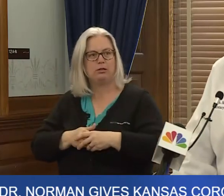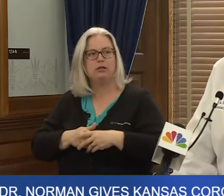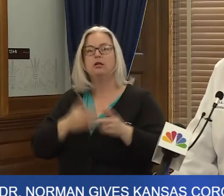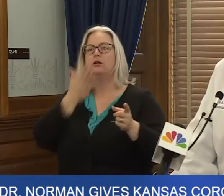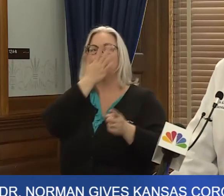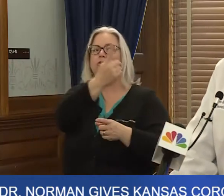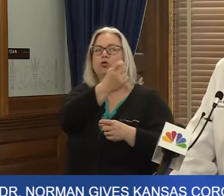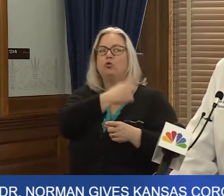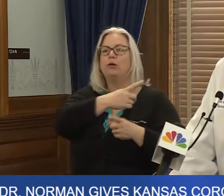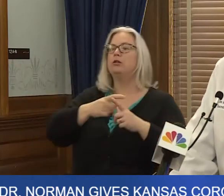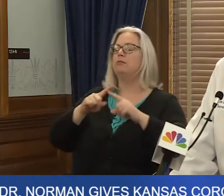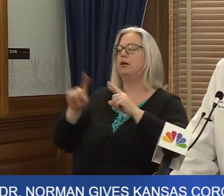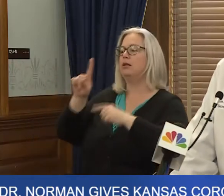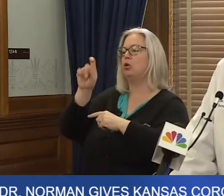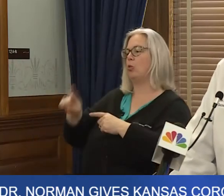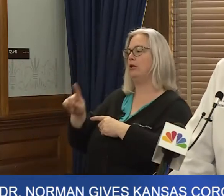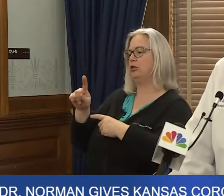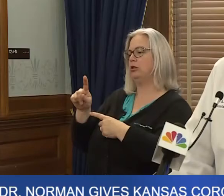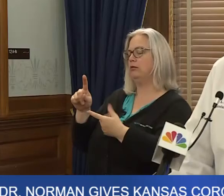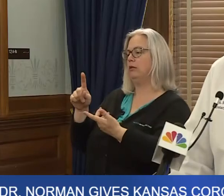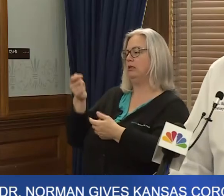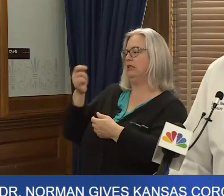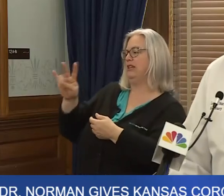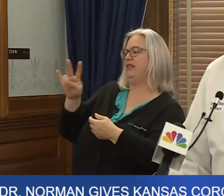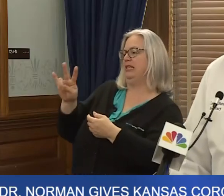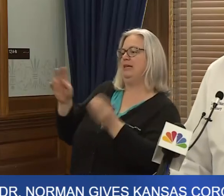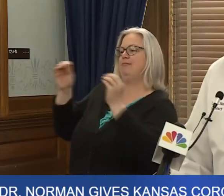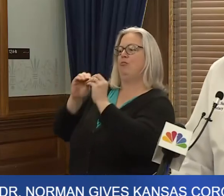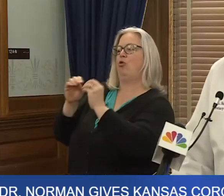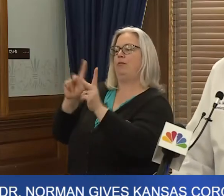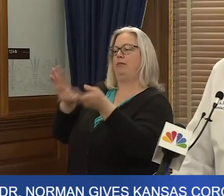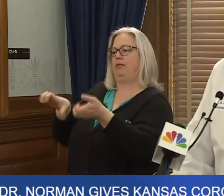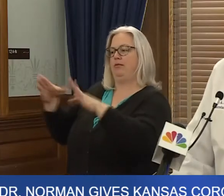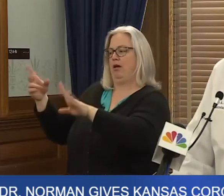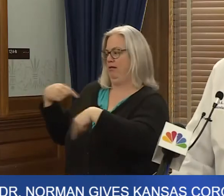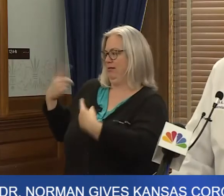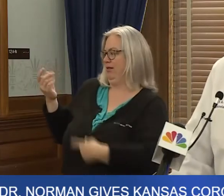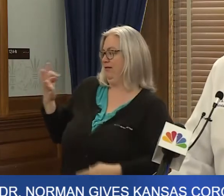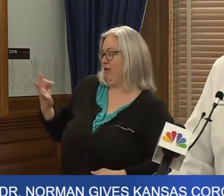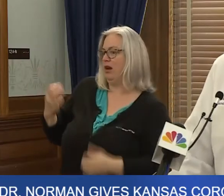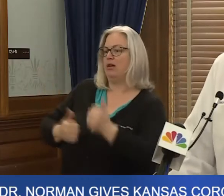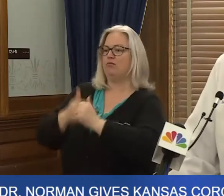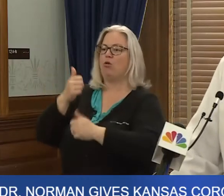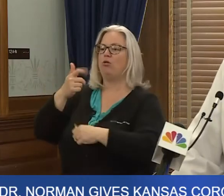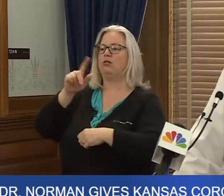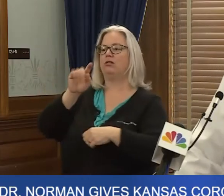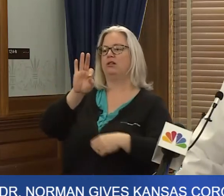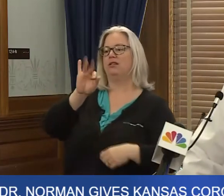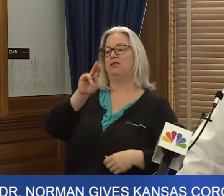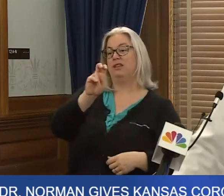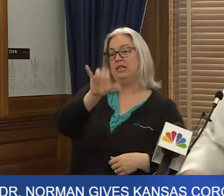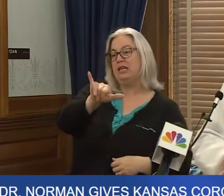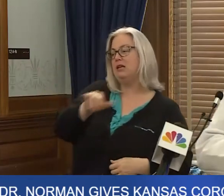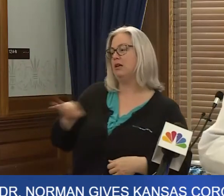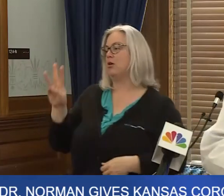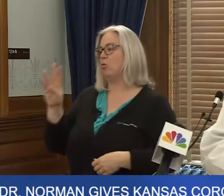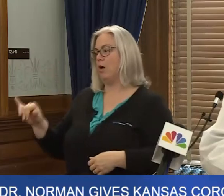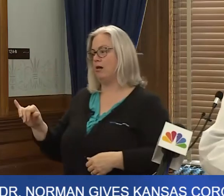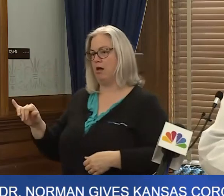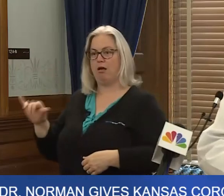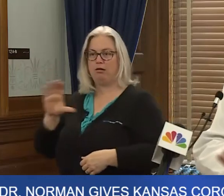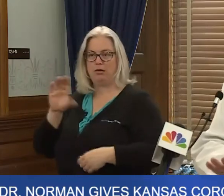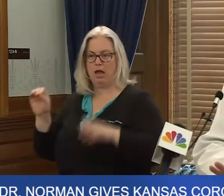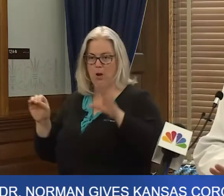good question, Tim. The question is 17 deaths since Friday, mostly attributable to Finney and Wyandotte. I didn't go in and look at all